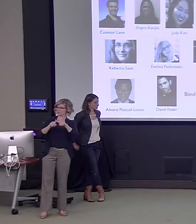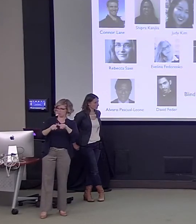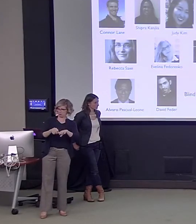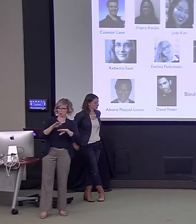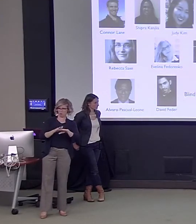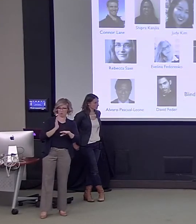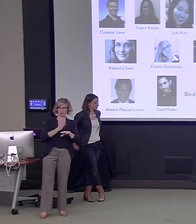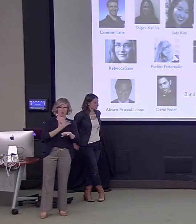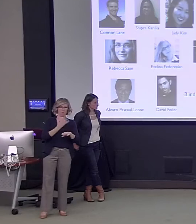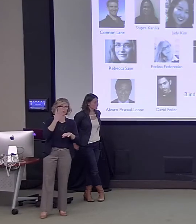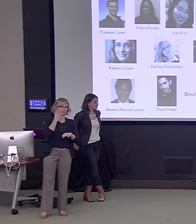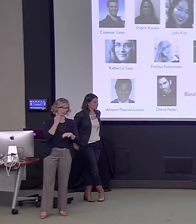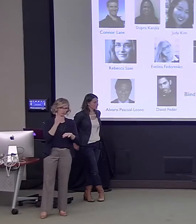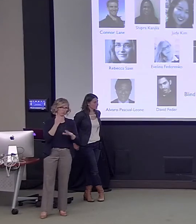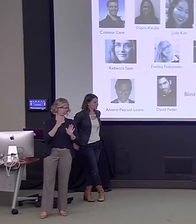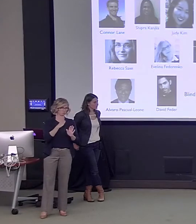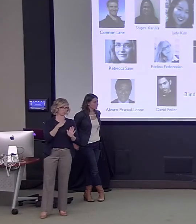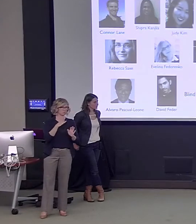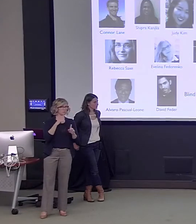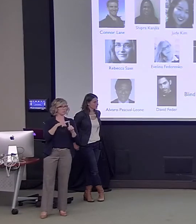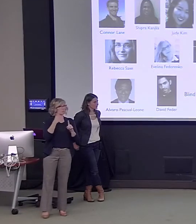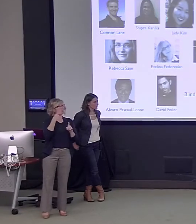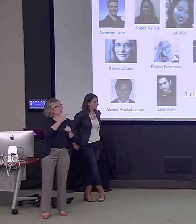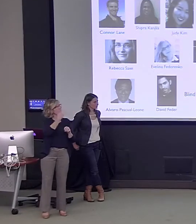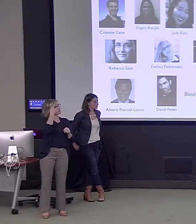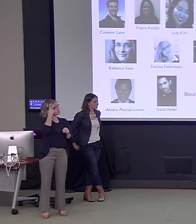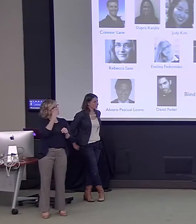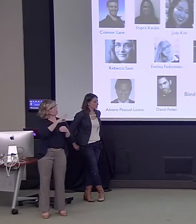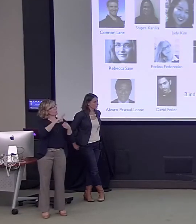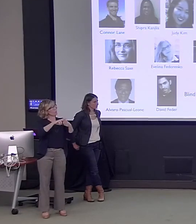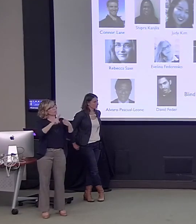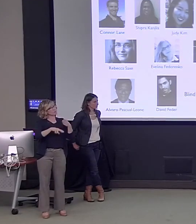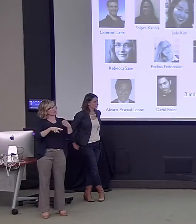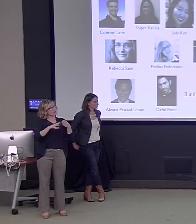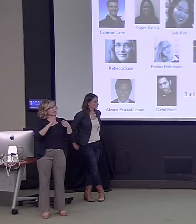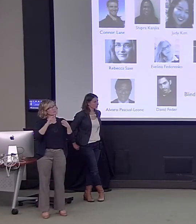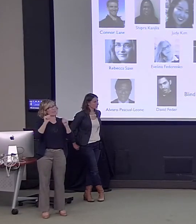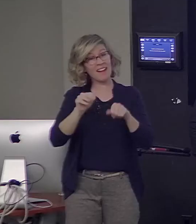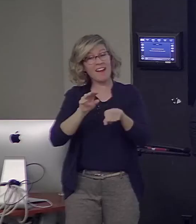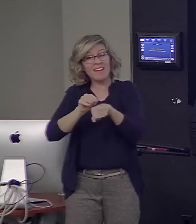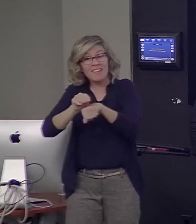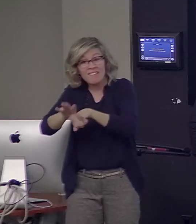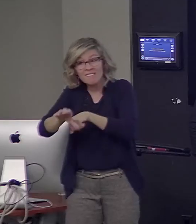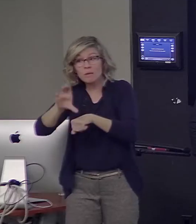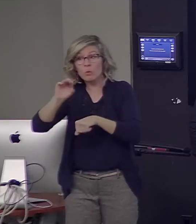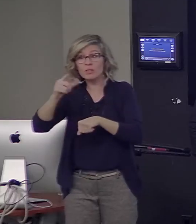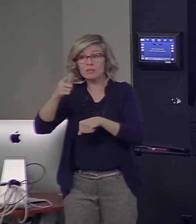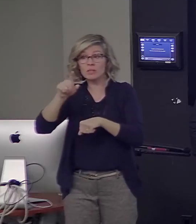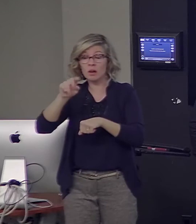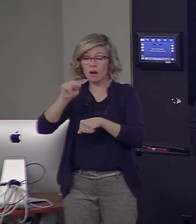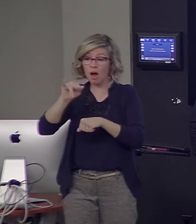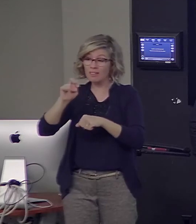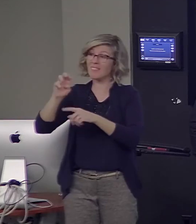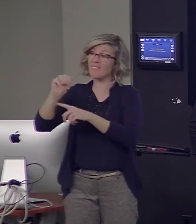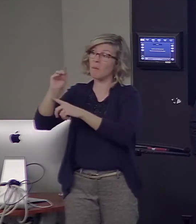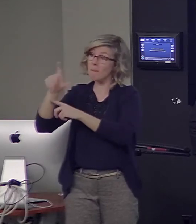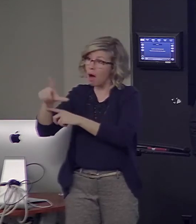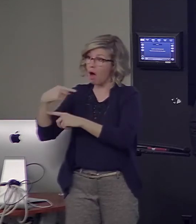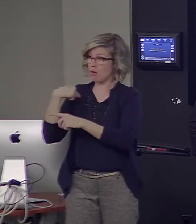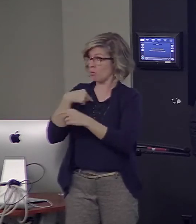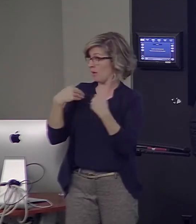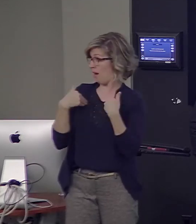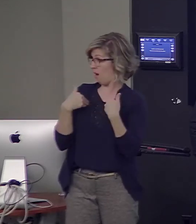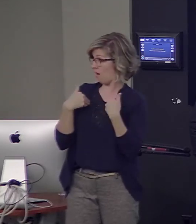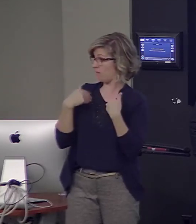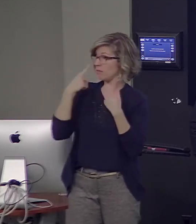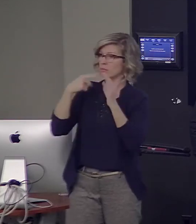its experience. But do you think that your results can actually even influence the cognitive models that we currently have, for